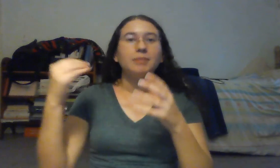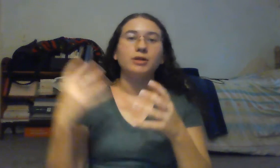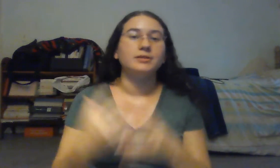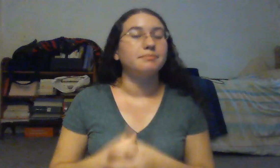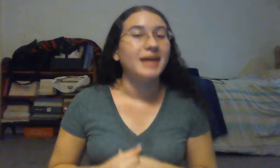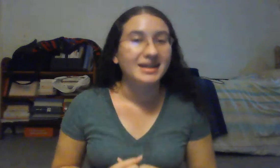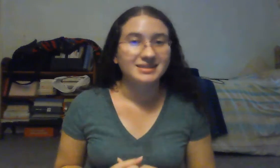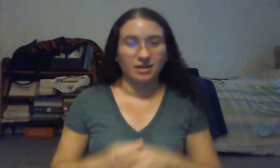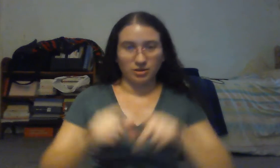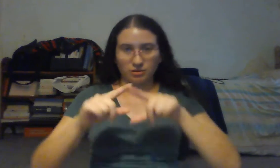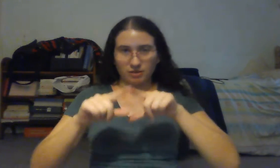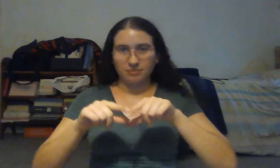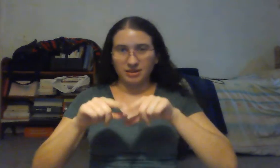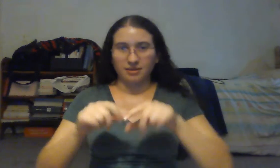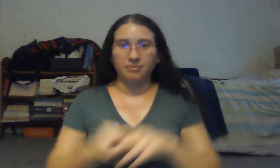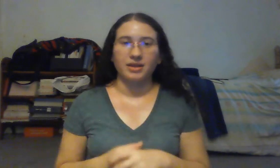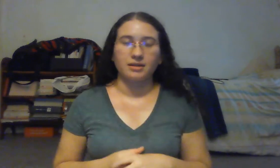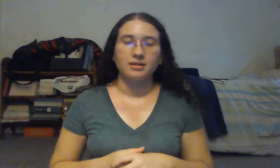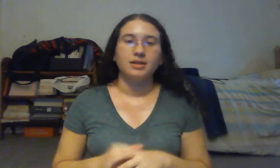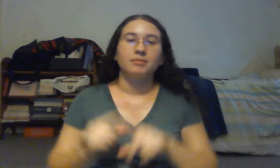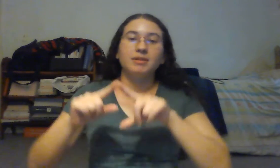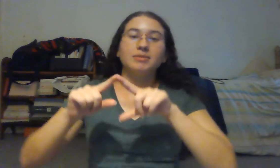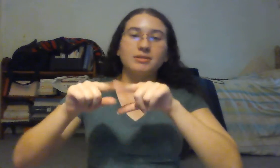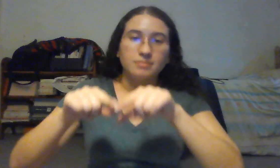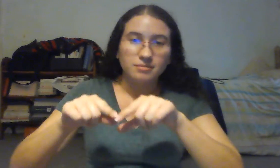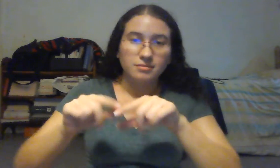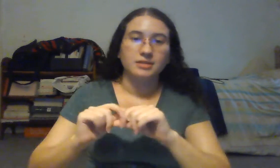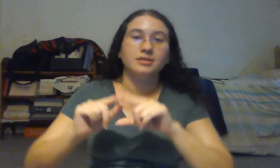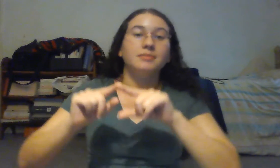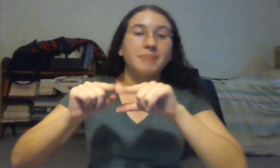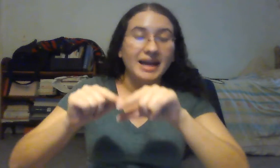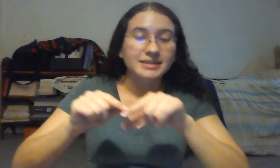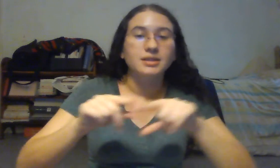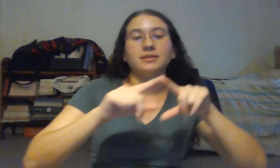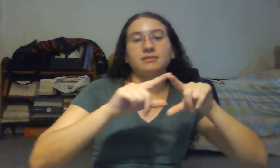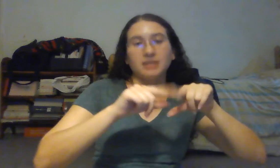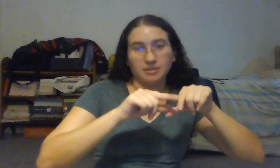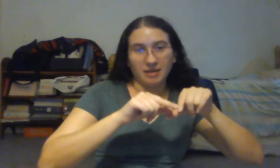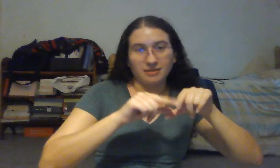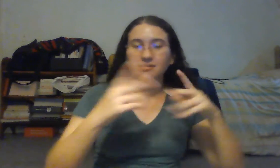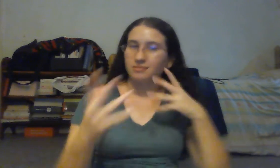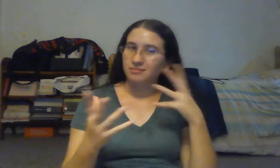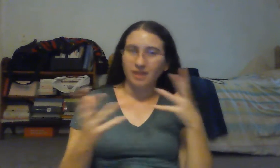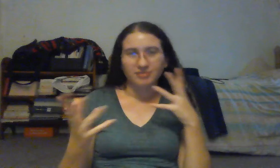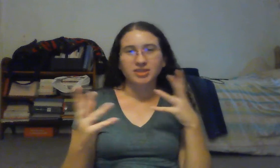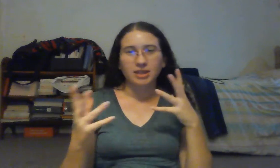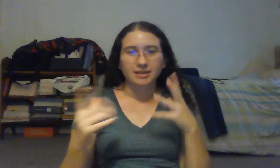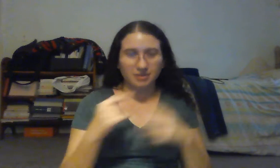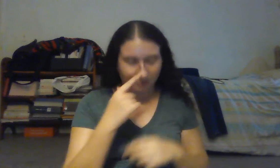are depending on you. It can be the same thing. But maybe like depend and it depends. I've seen that